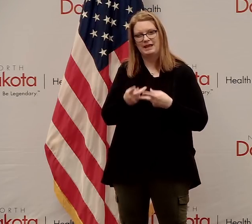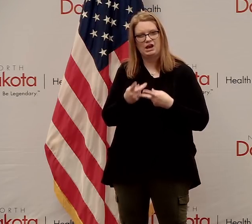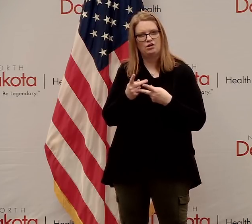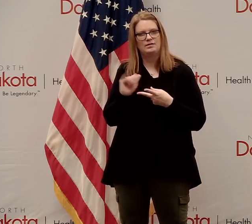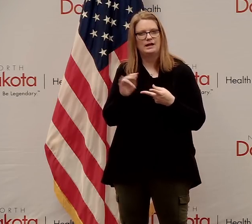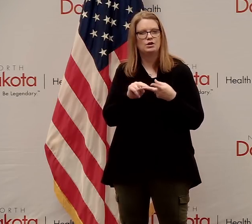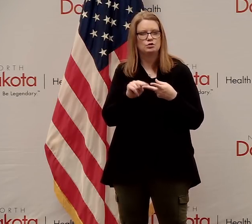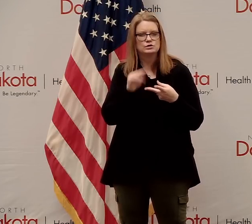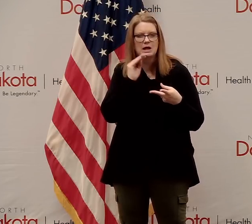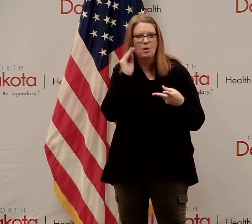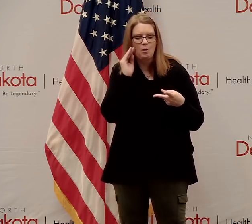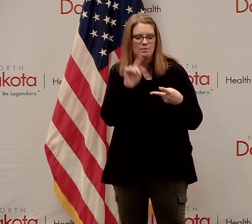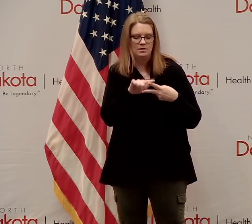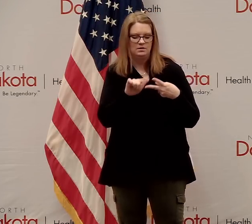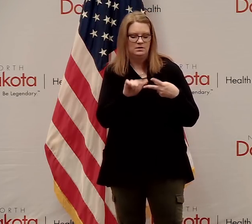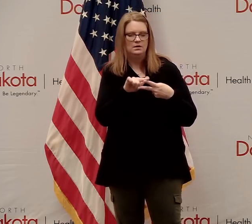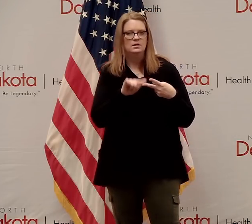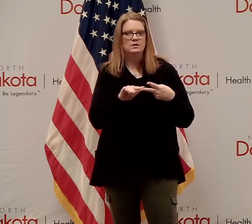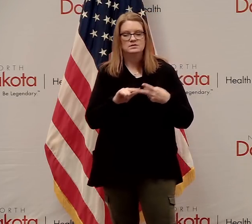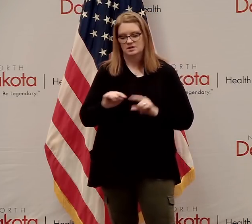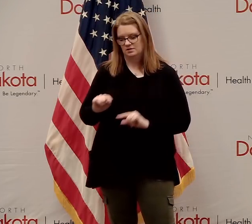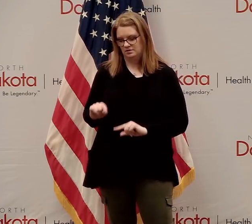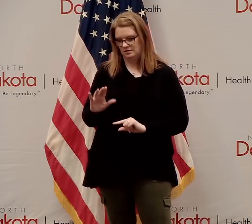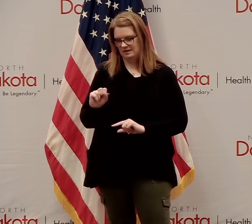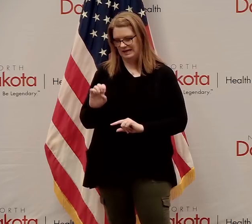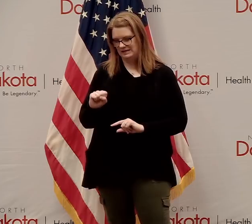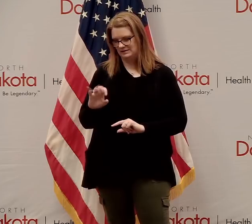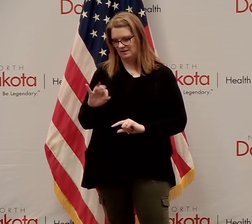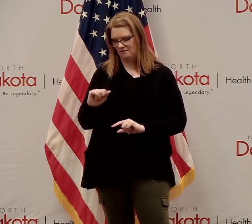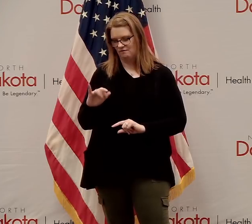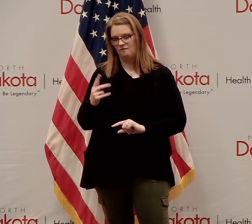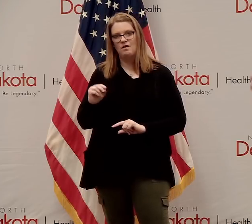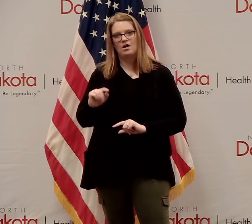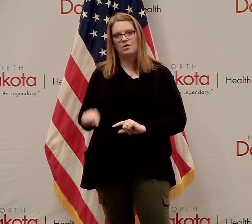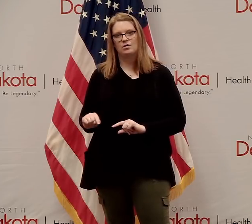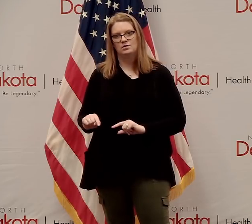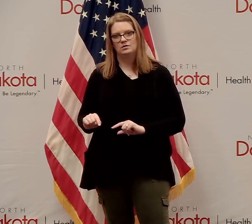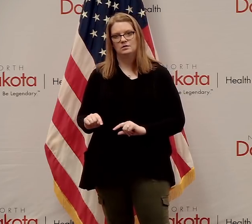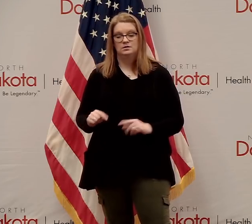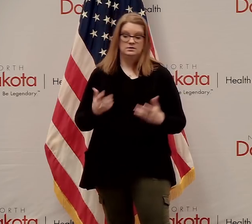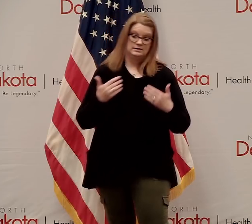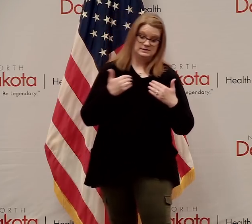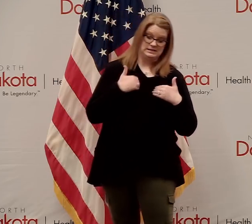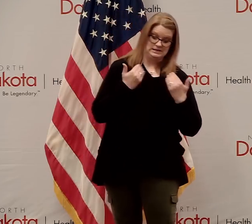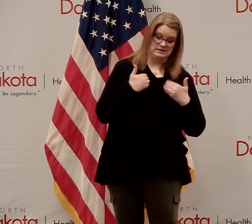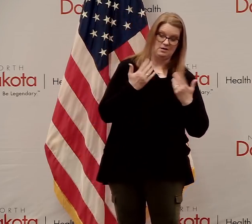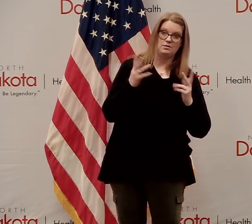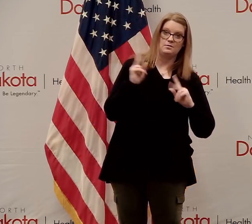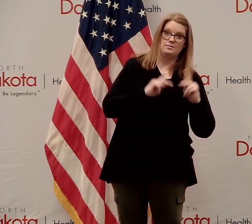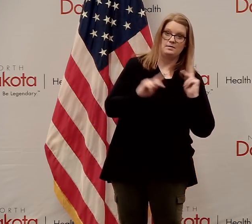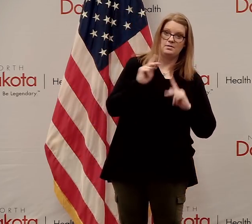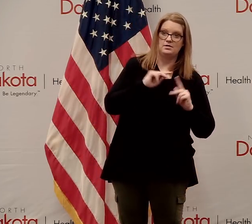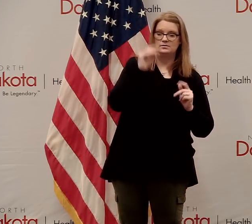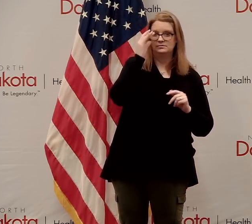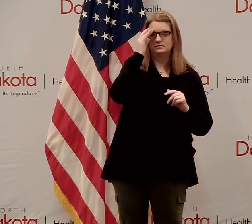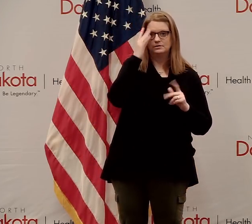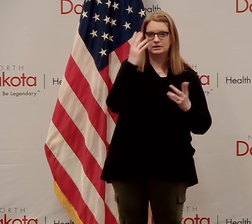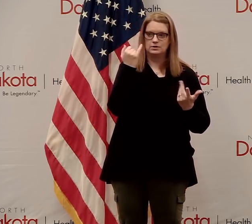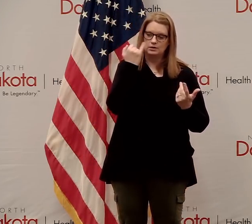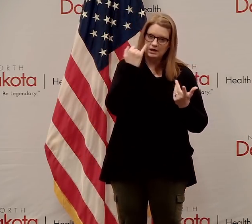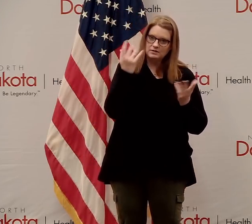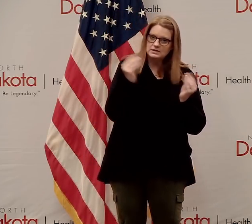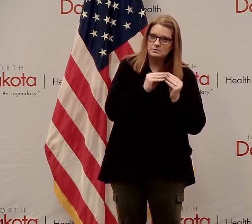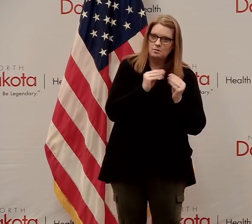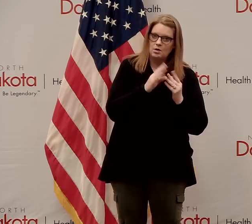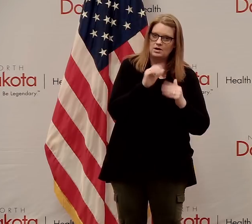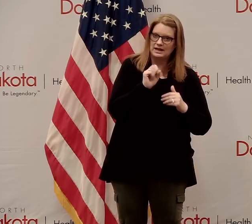that the cases in Fargo are sort of twofold. There are a lot of younger folks, which again, if you've got more cases, it's probably